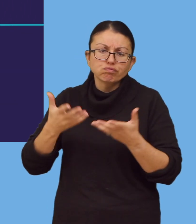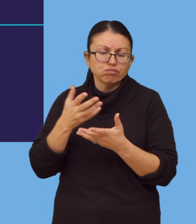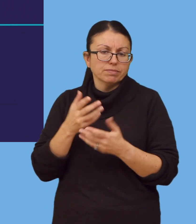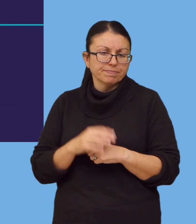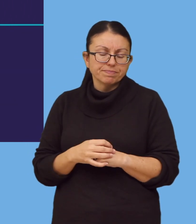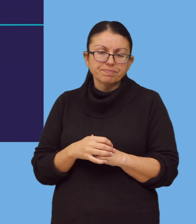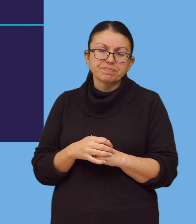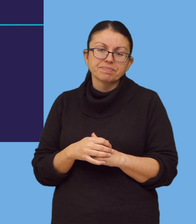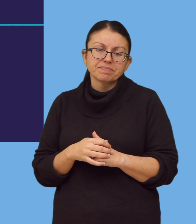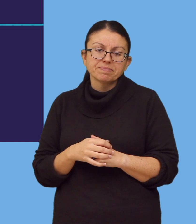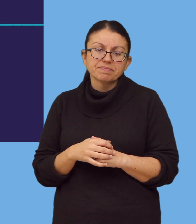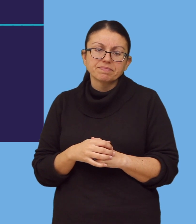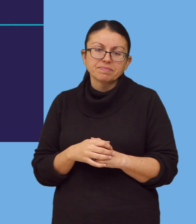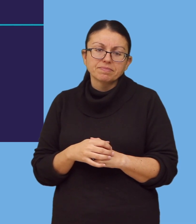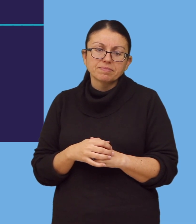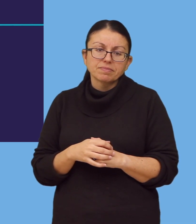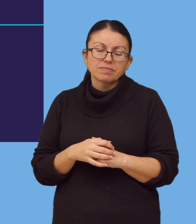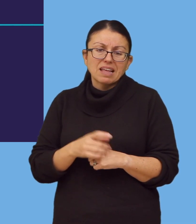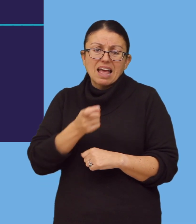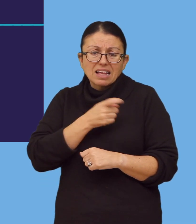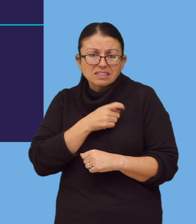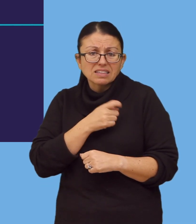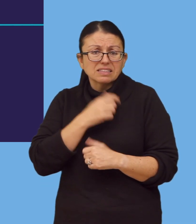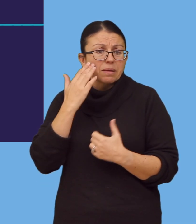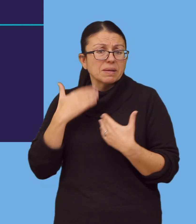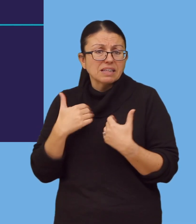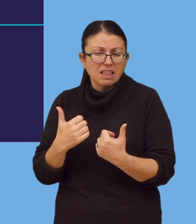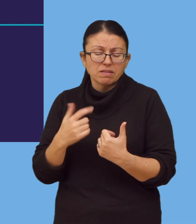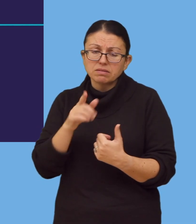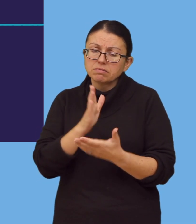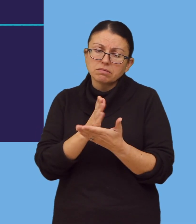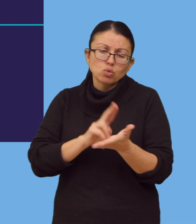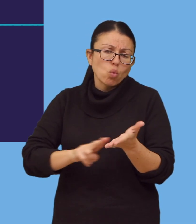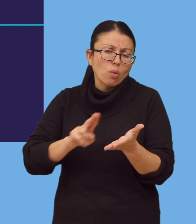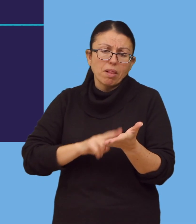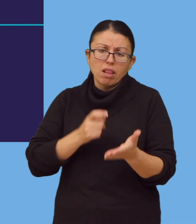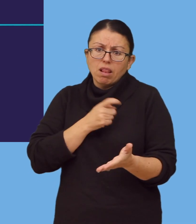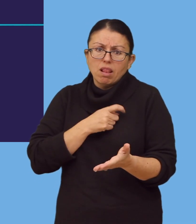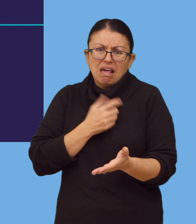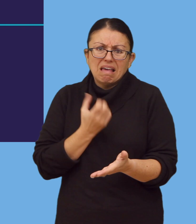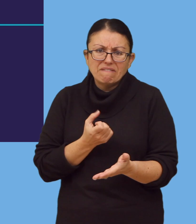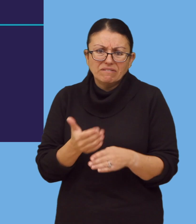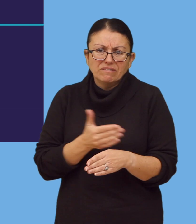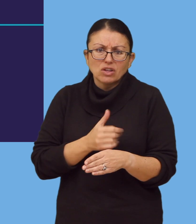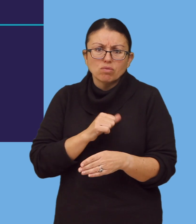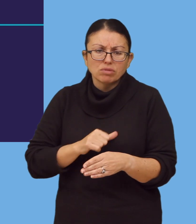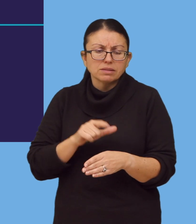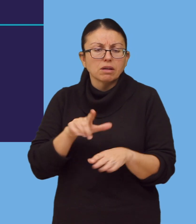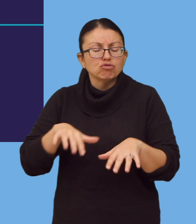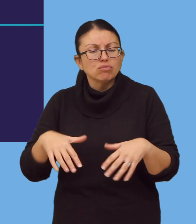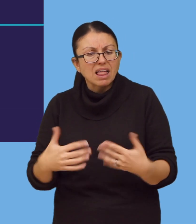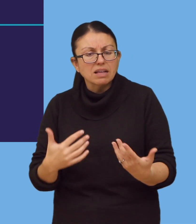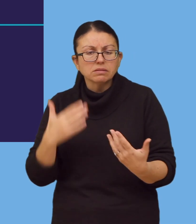Dental health. If you have loose teeth or crowns, a visit to the dentist may reduce the risk of damage to your teeth during an